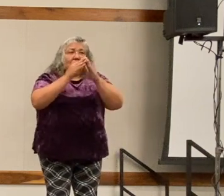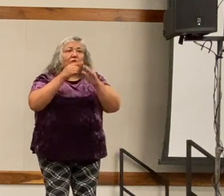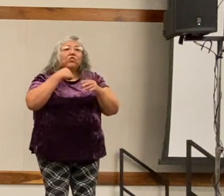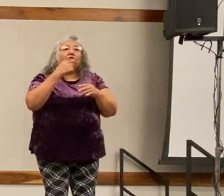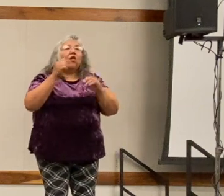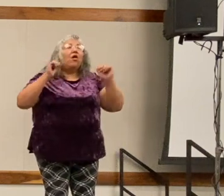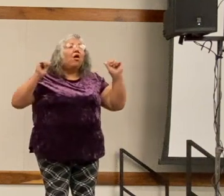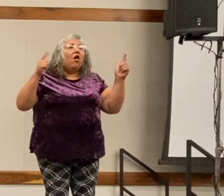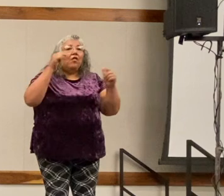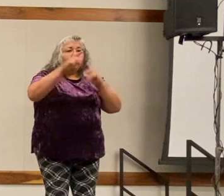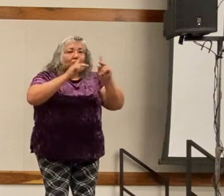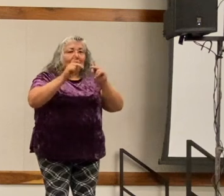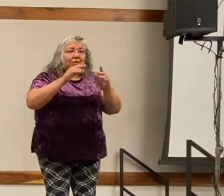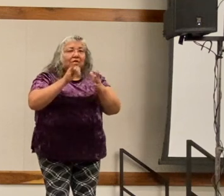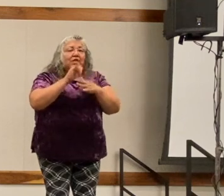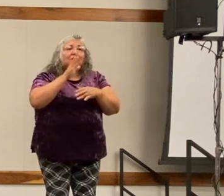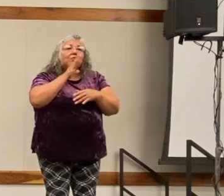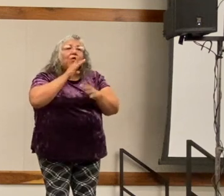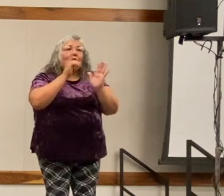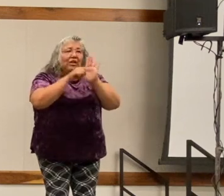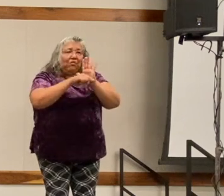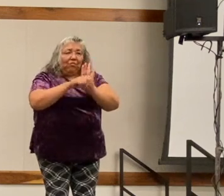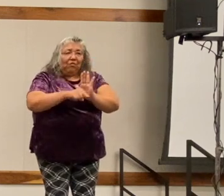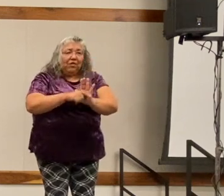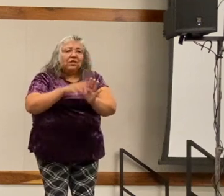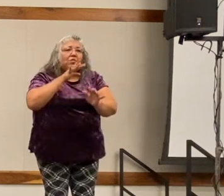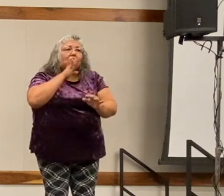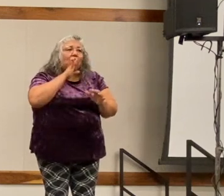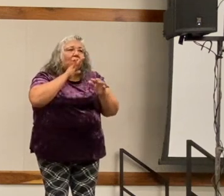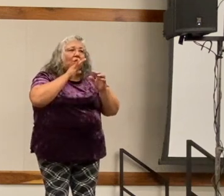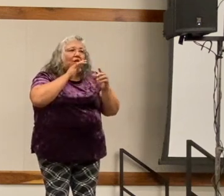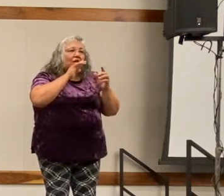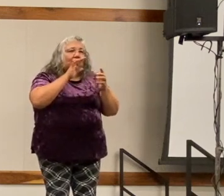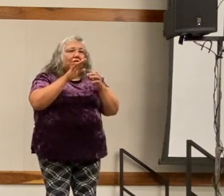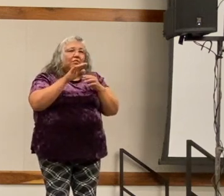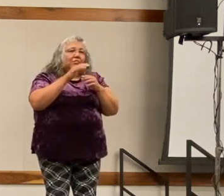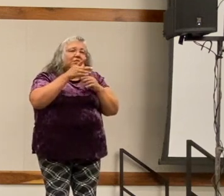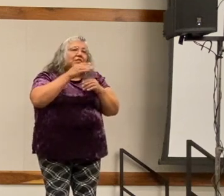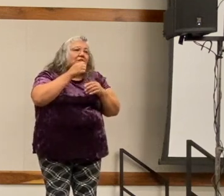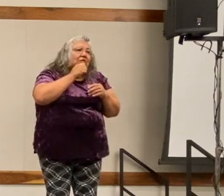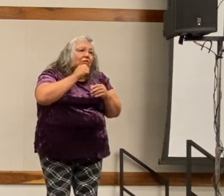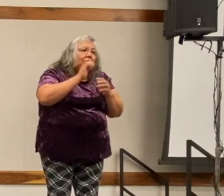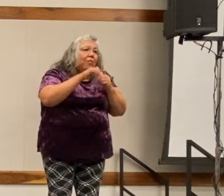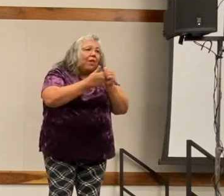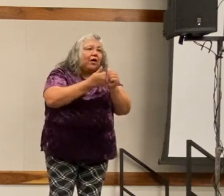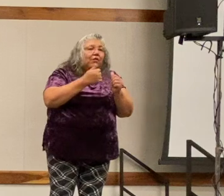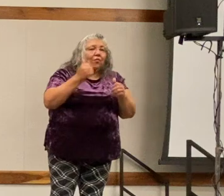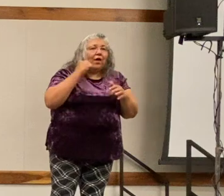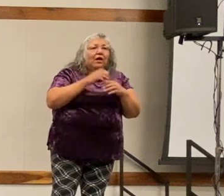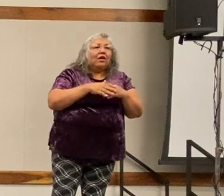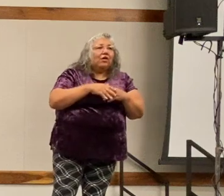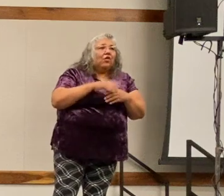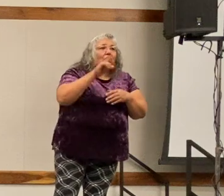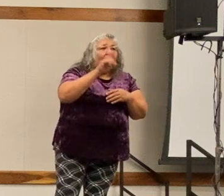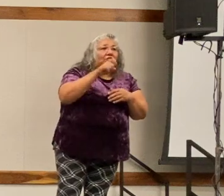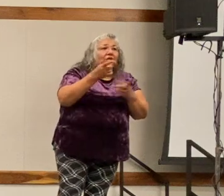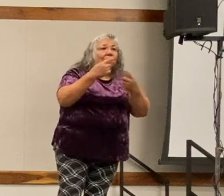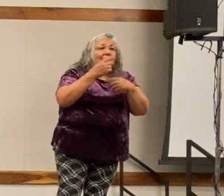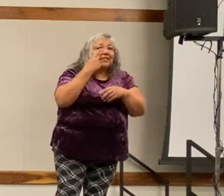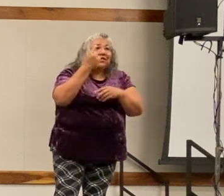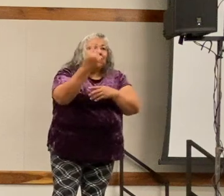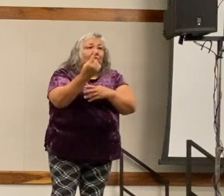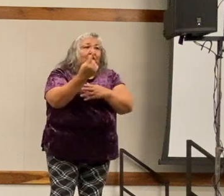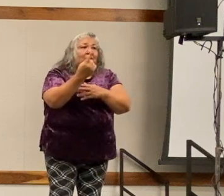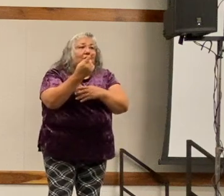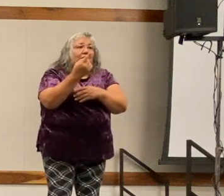told all those people who spoke bad about her, spoke behind her back, and told them who she met. You've got to come and see the one who